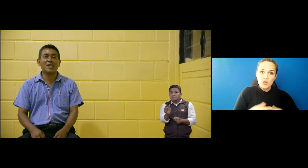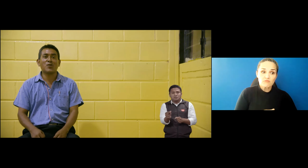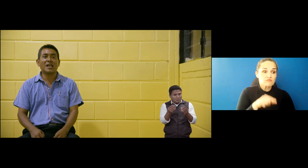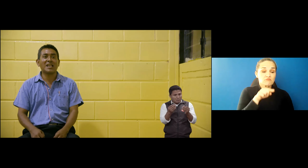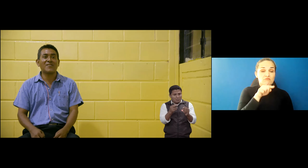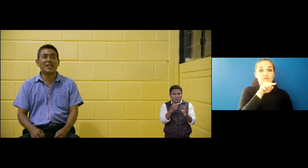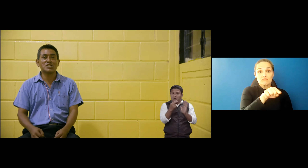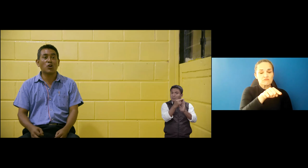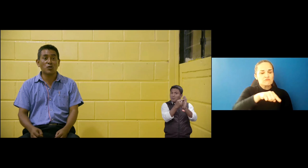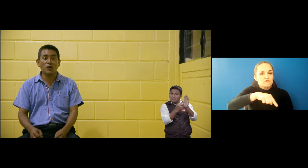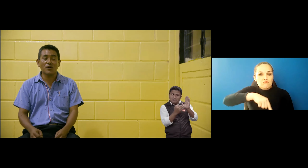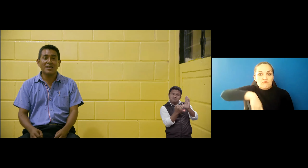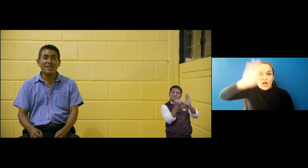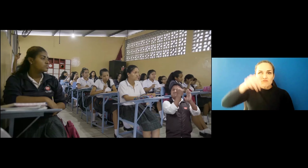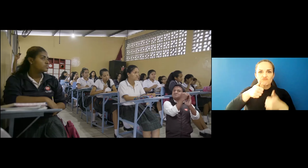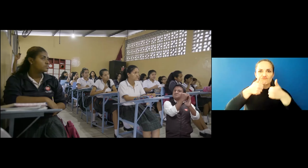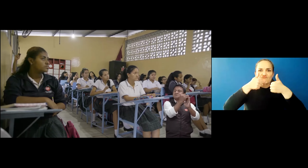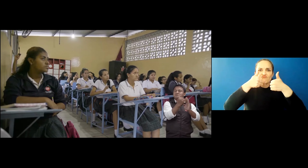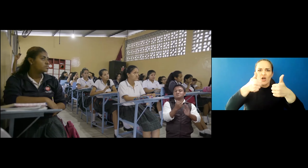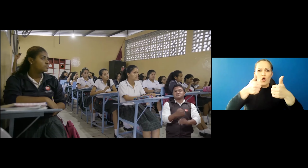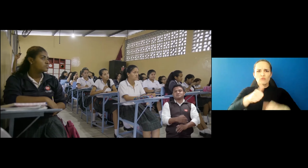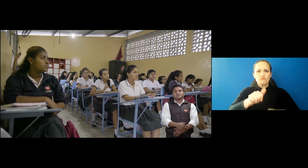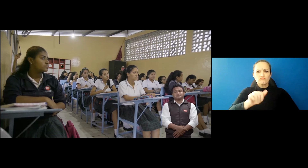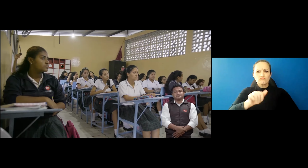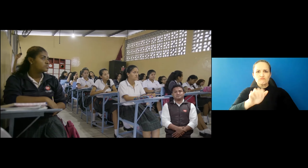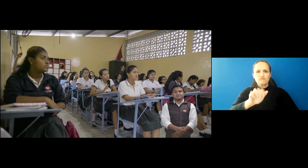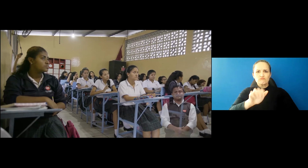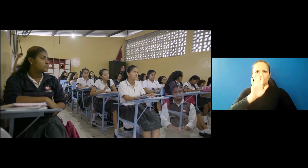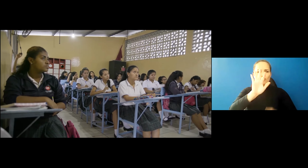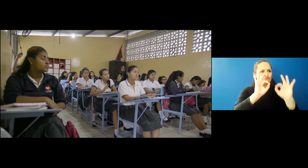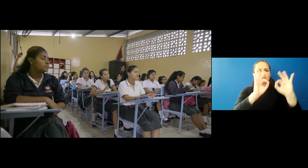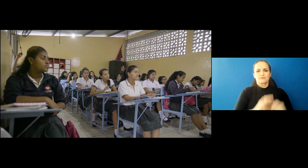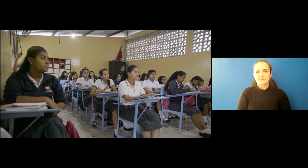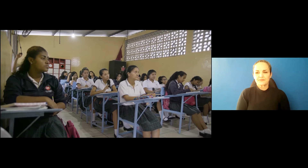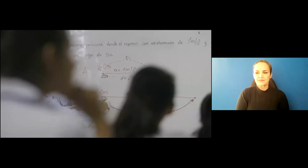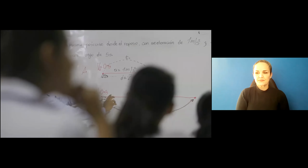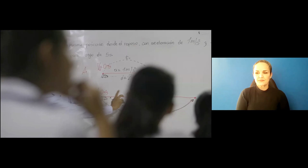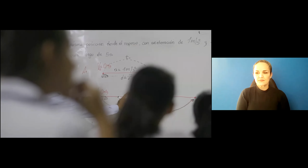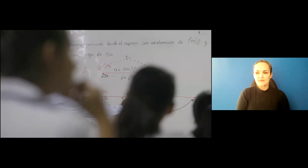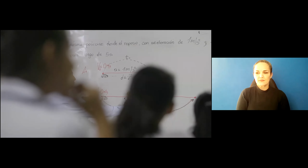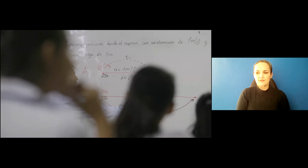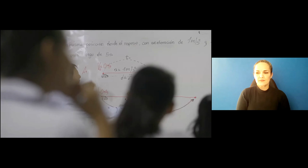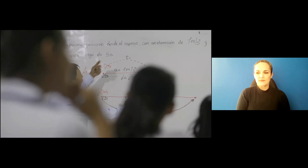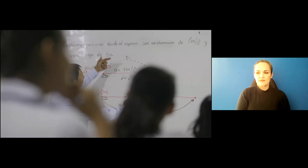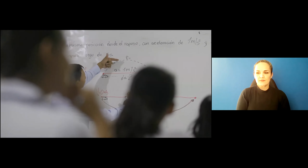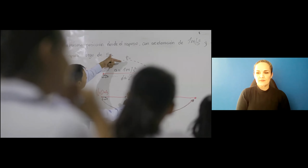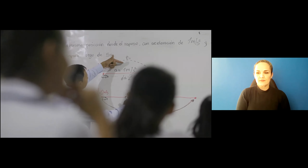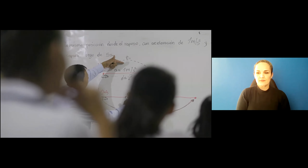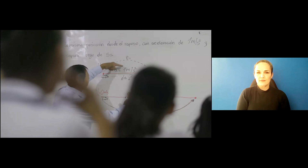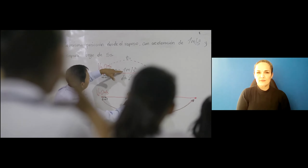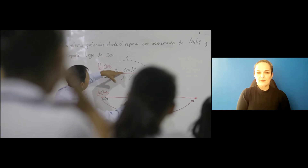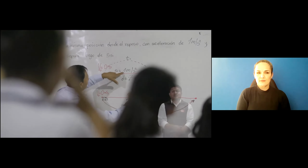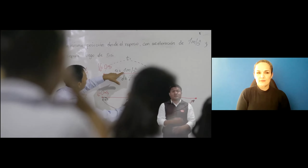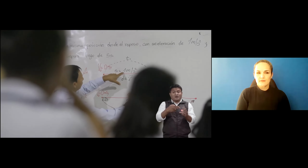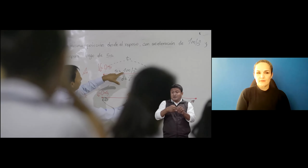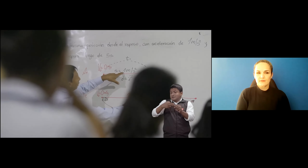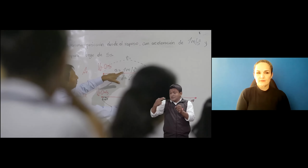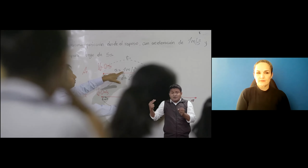the diagnostic in the test, that she was the student that had the highest score.